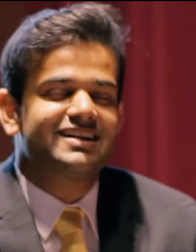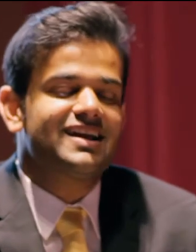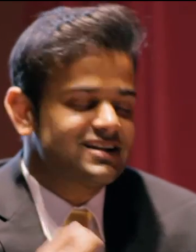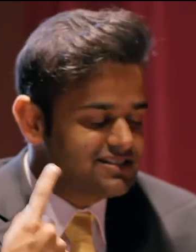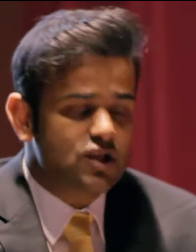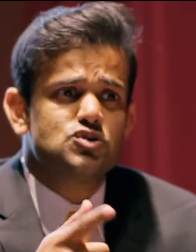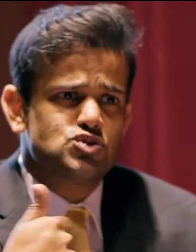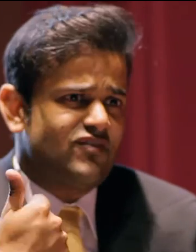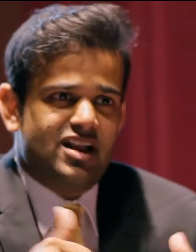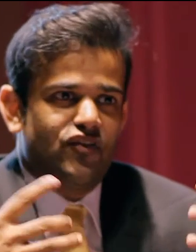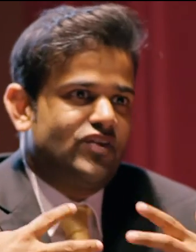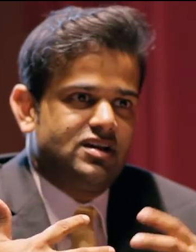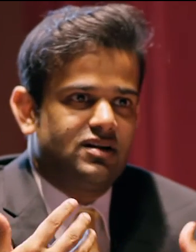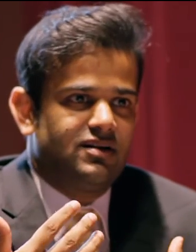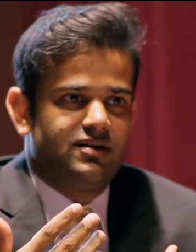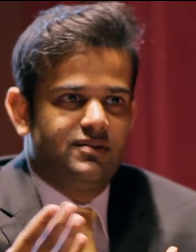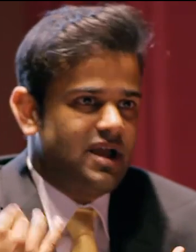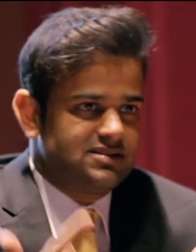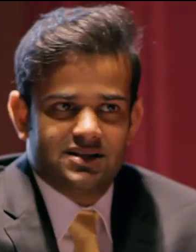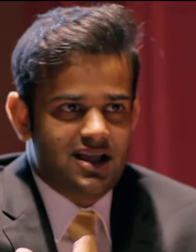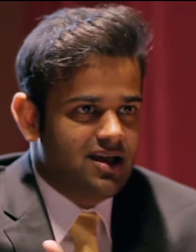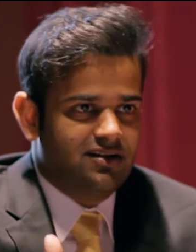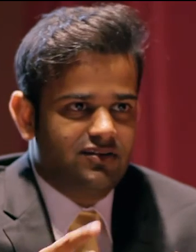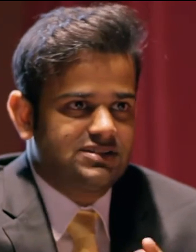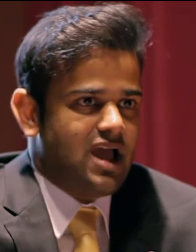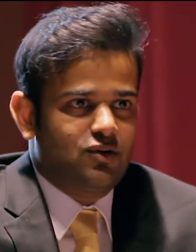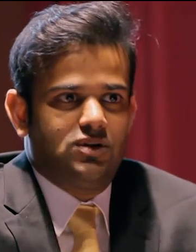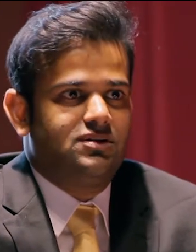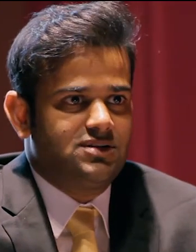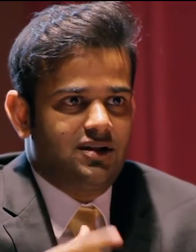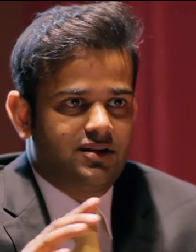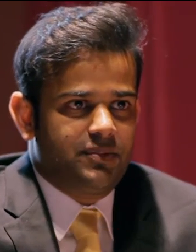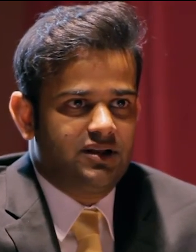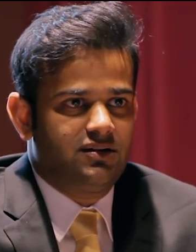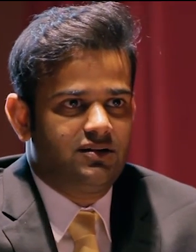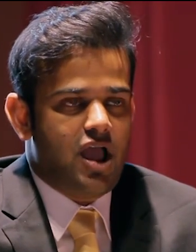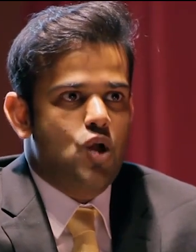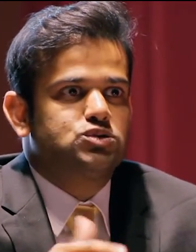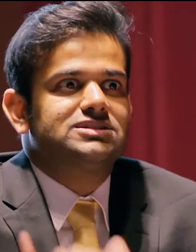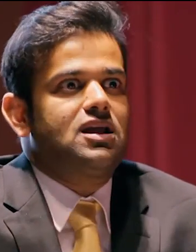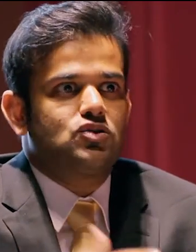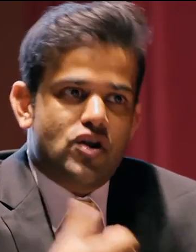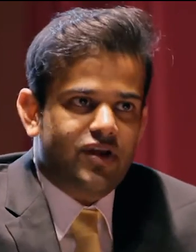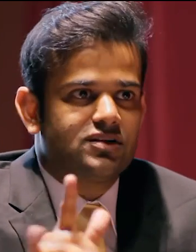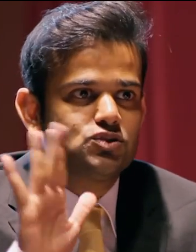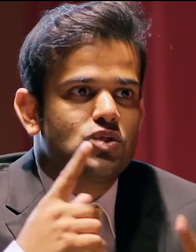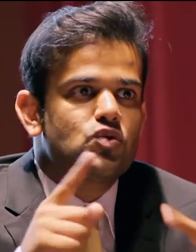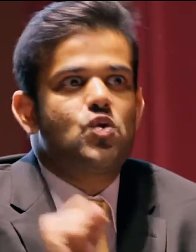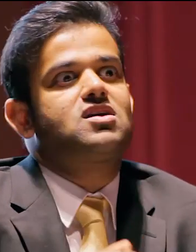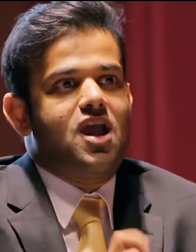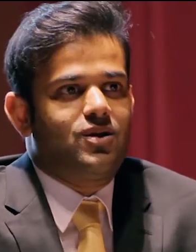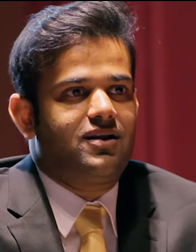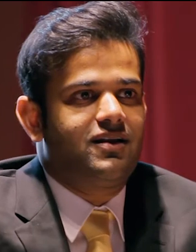Right. So do you have any fears, or did you have any fear while starting your company? And how did you